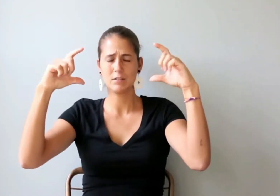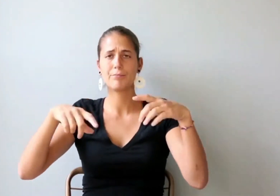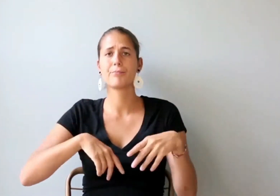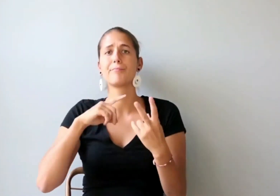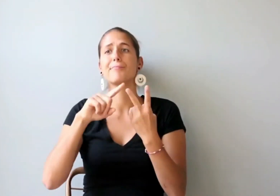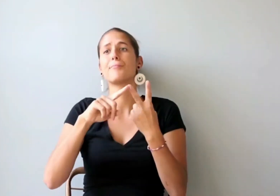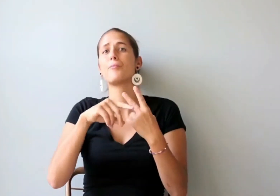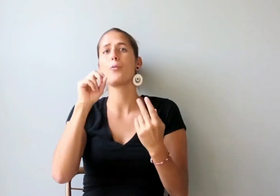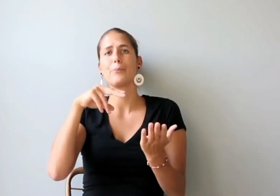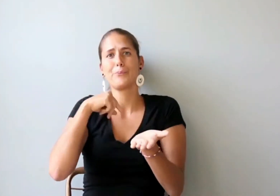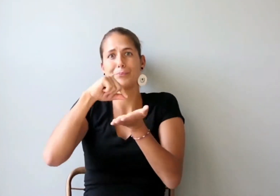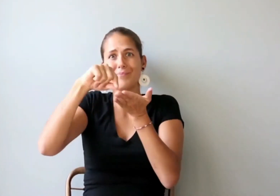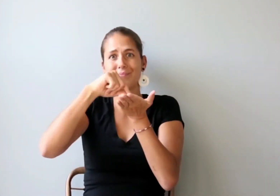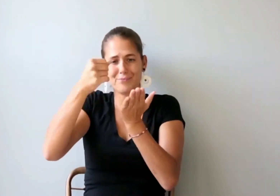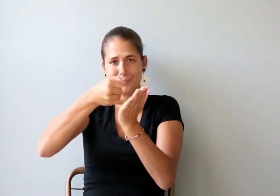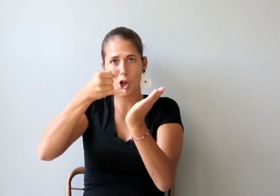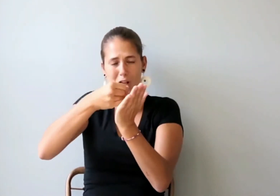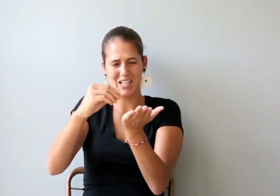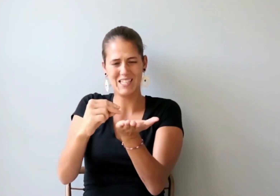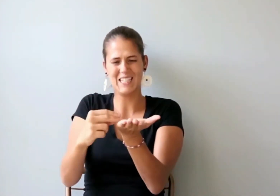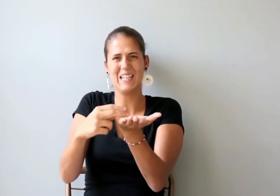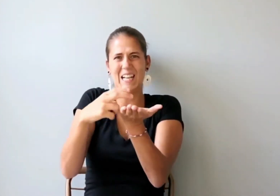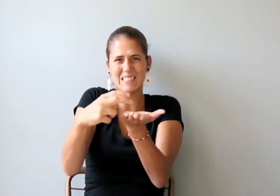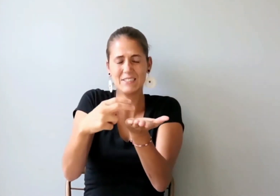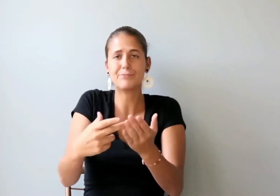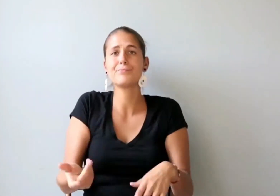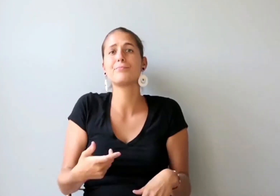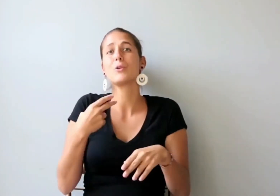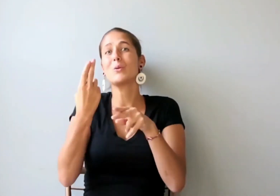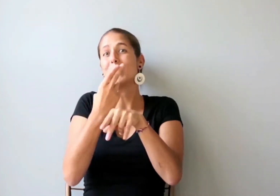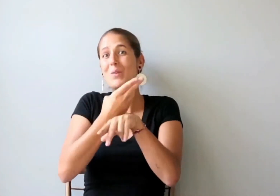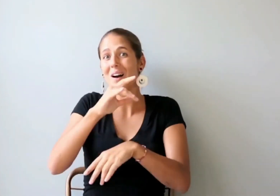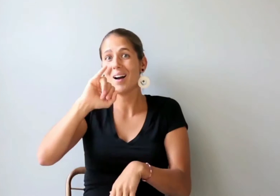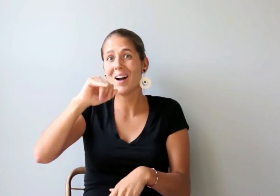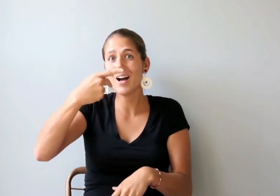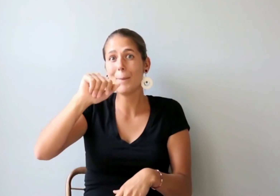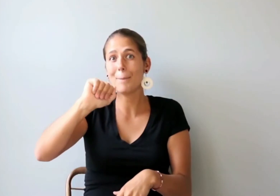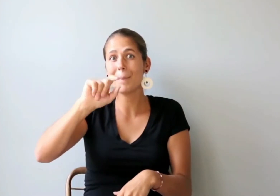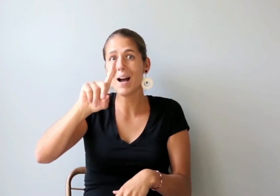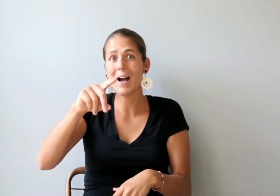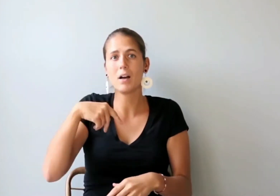the iPad, Kristiann can enlarge the size herself for the picture or